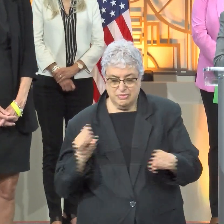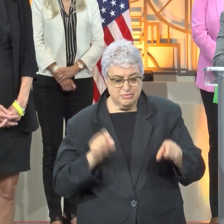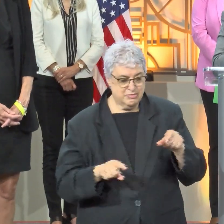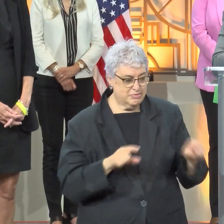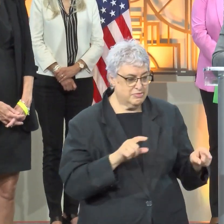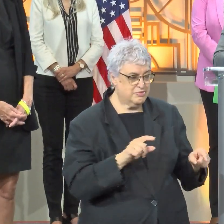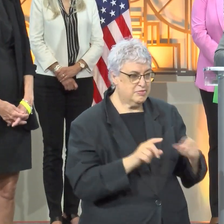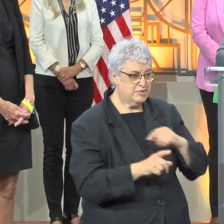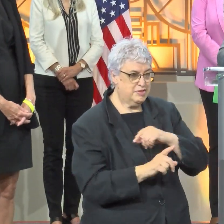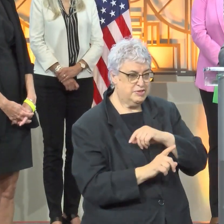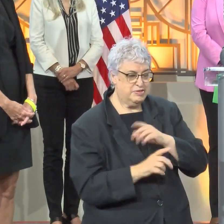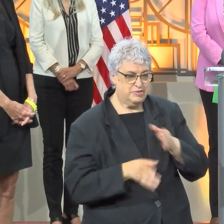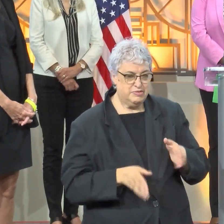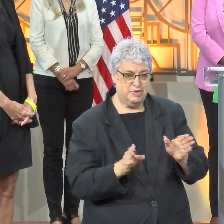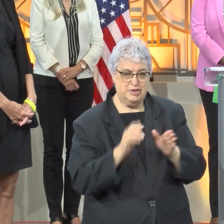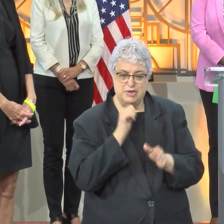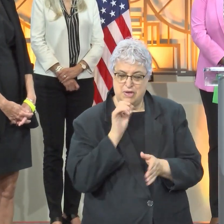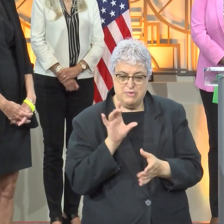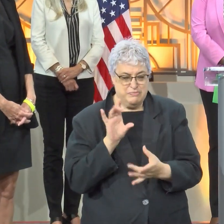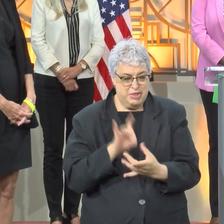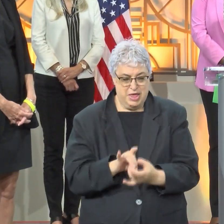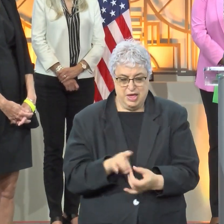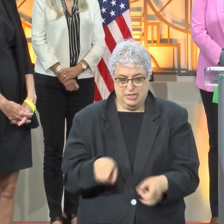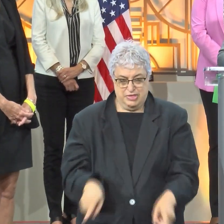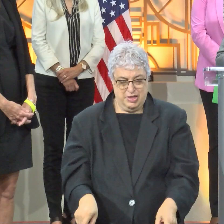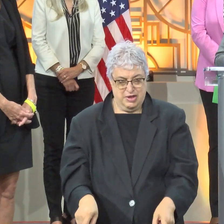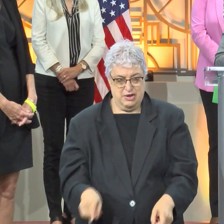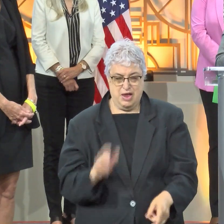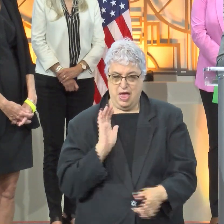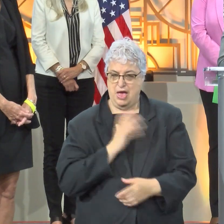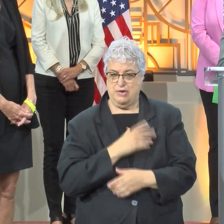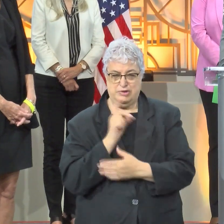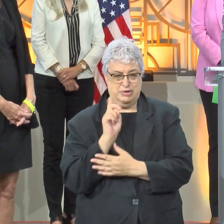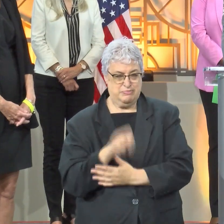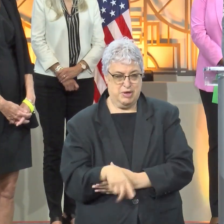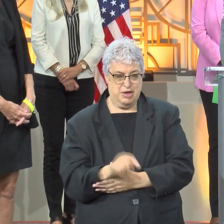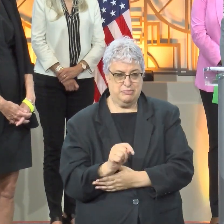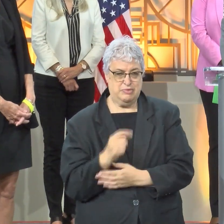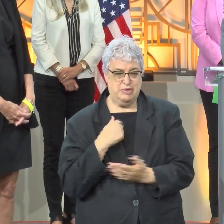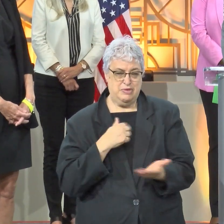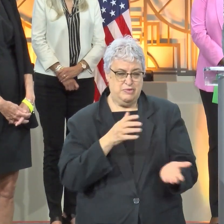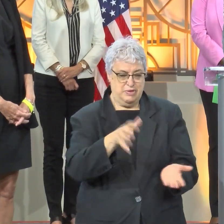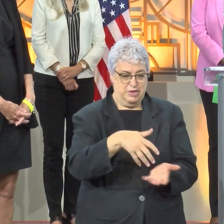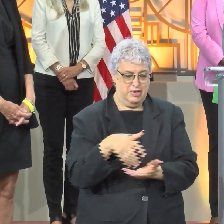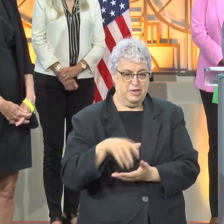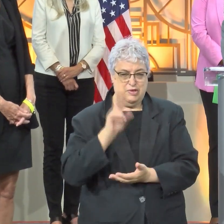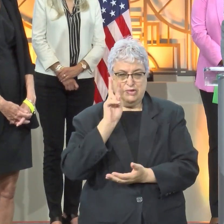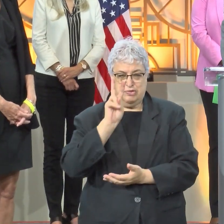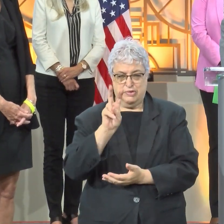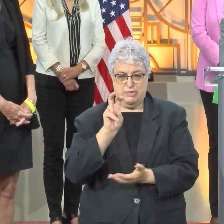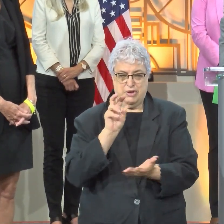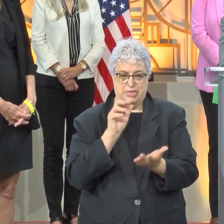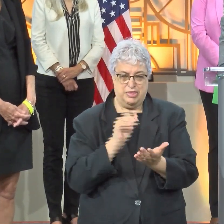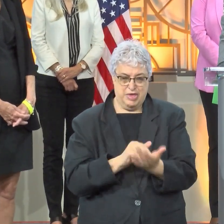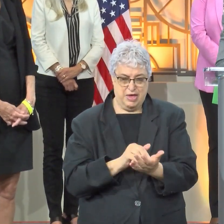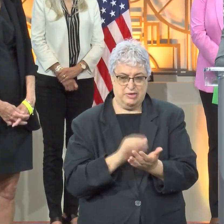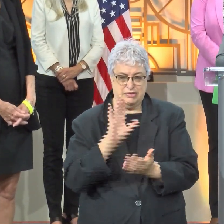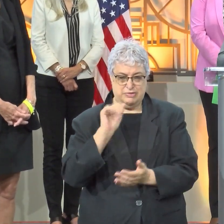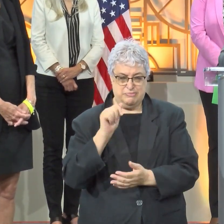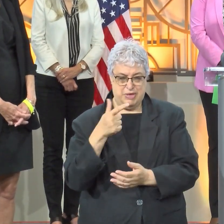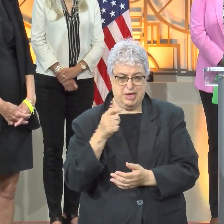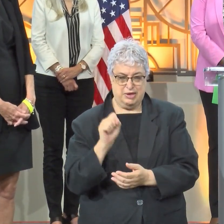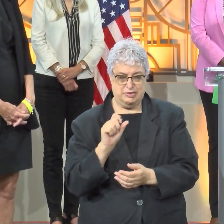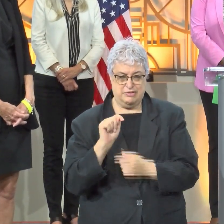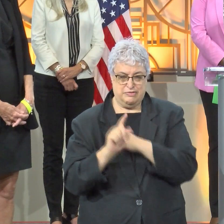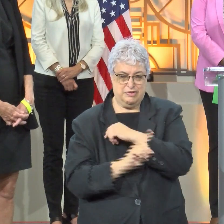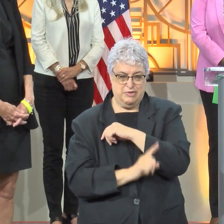these streets, please, they don't belong to our department. We gather almost 200,000 bags of